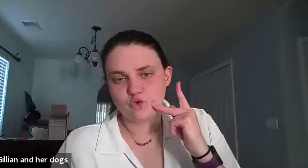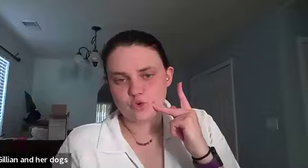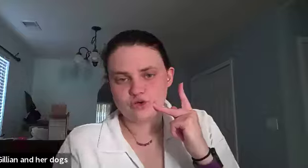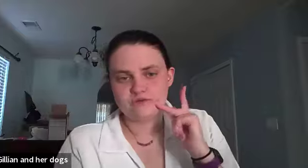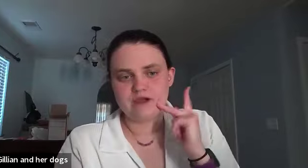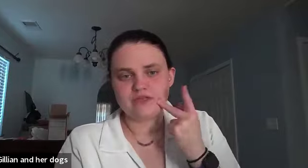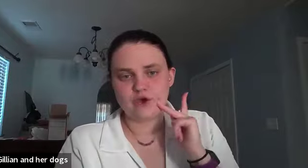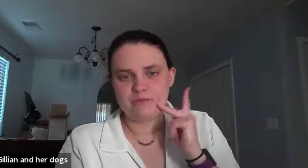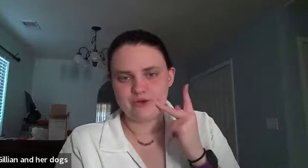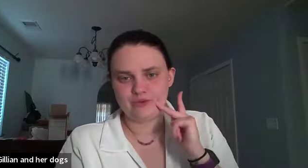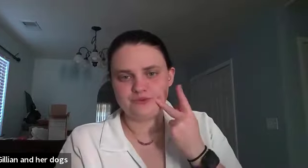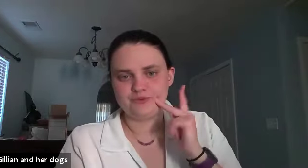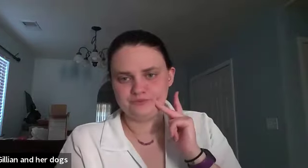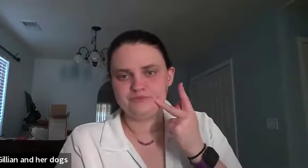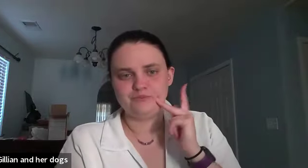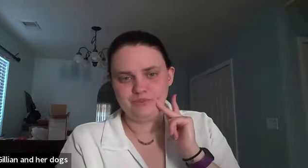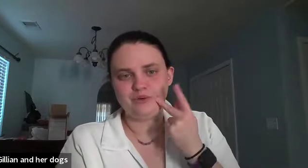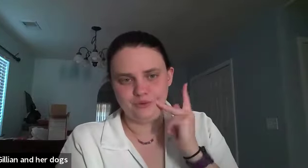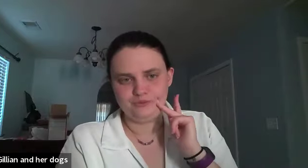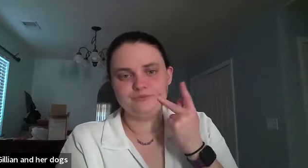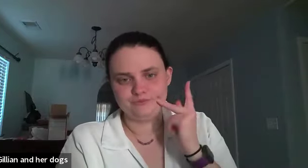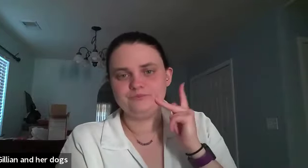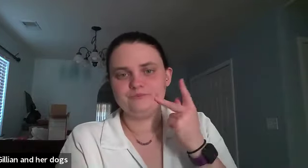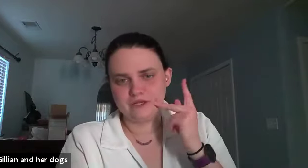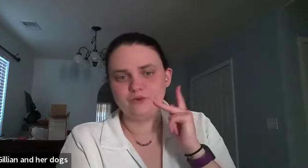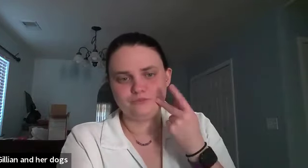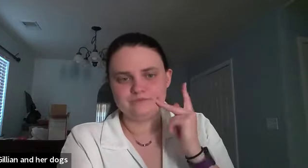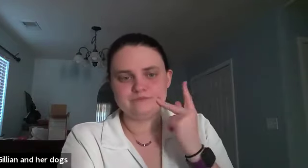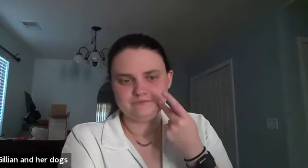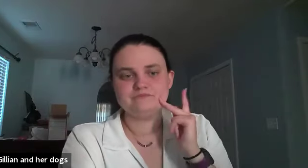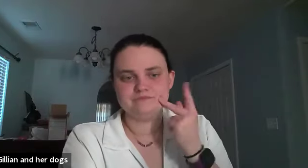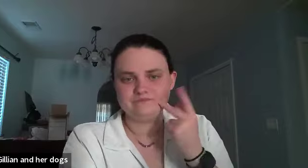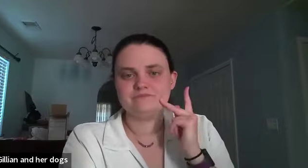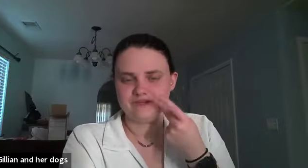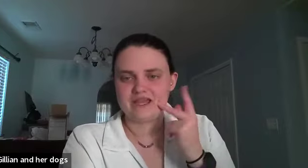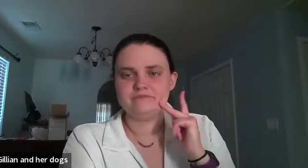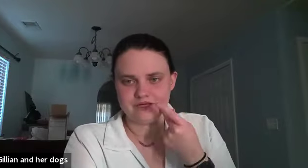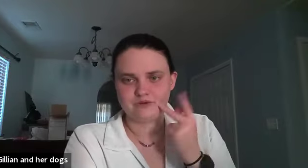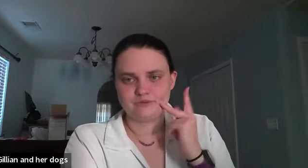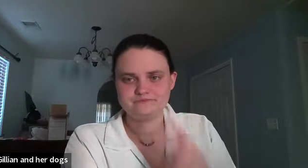the corner of your mouth and go pickle. Pickle. Pickle. Okay, pickle.